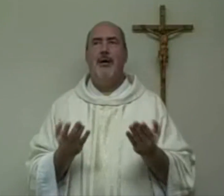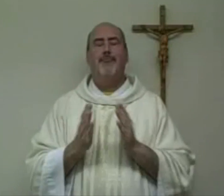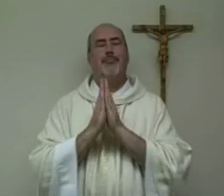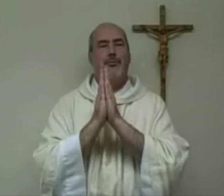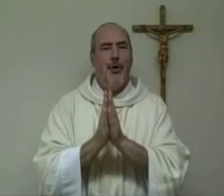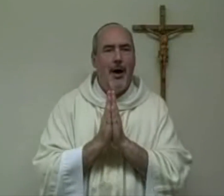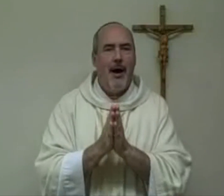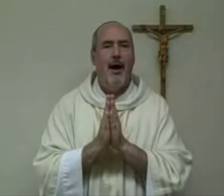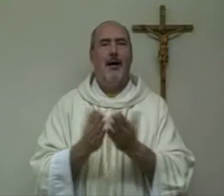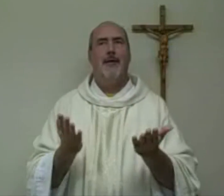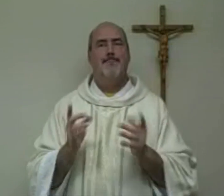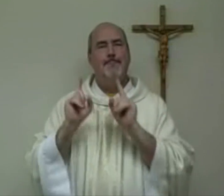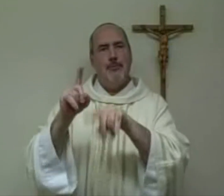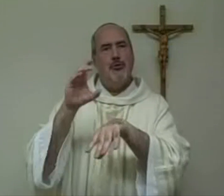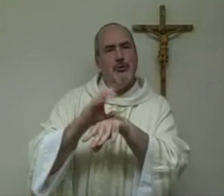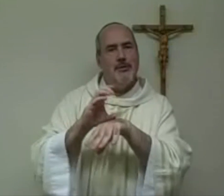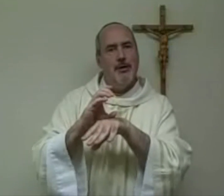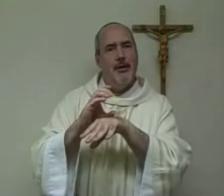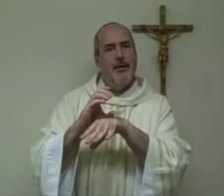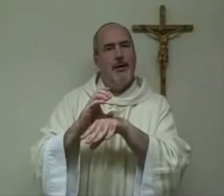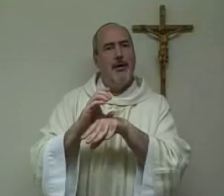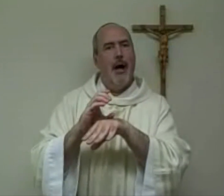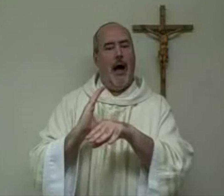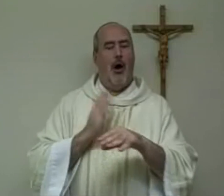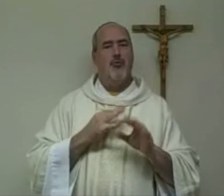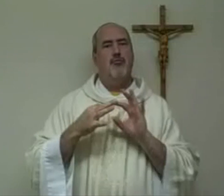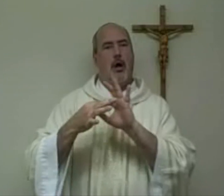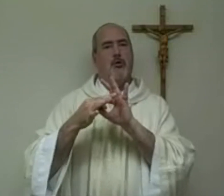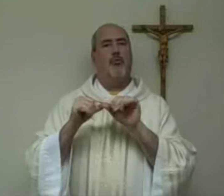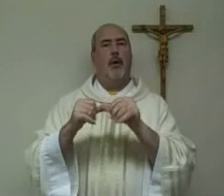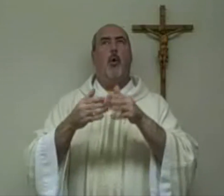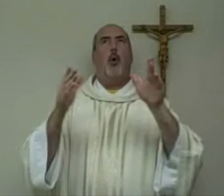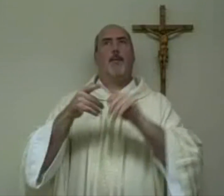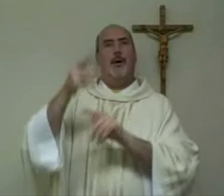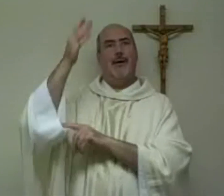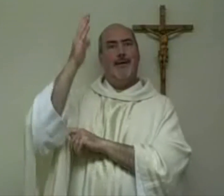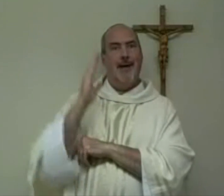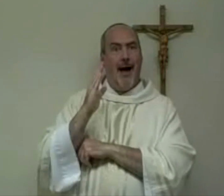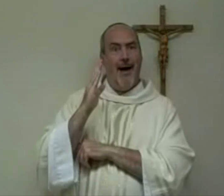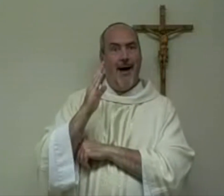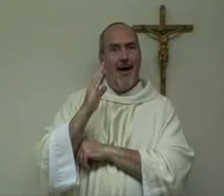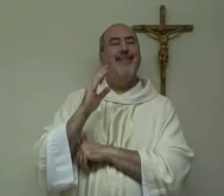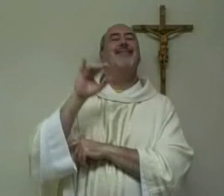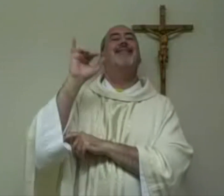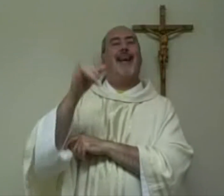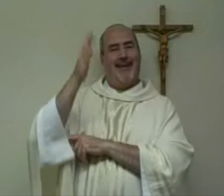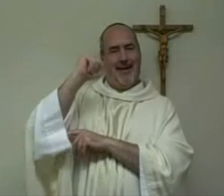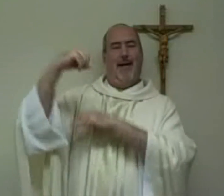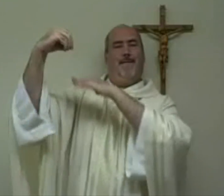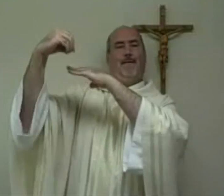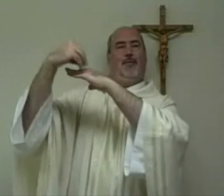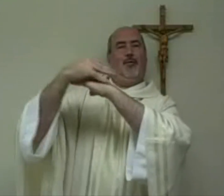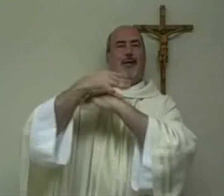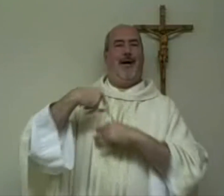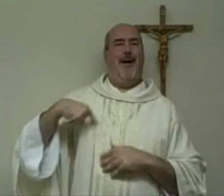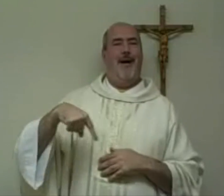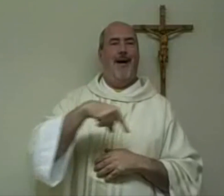to follow Jesus' teachings, to pray, to attend church, and have an open relationship with